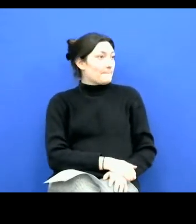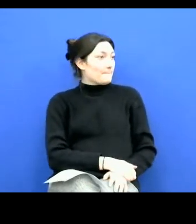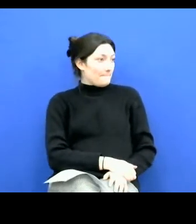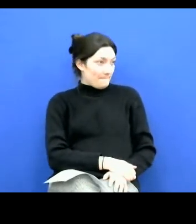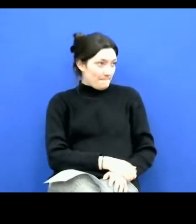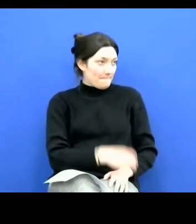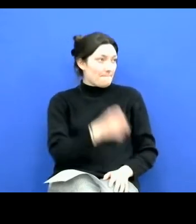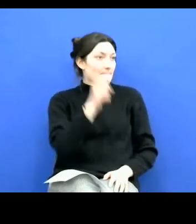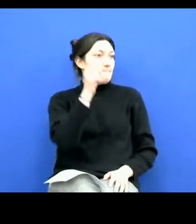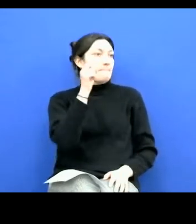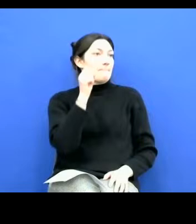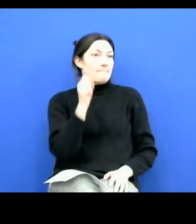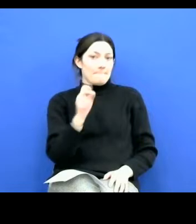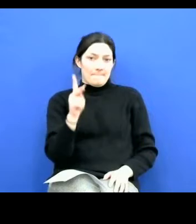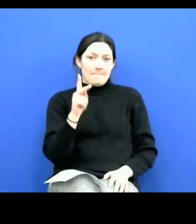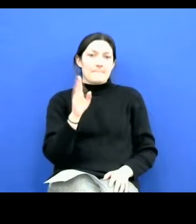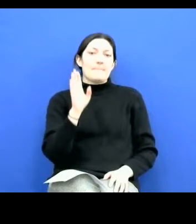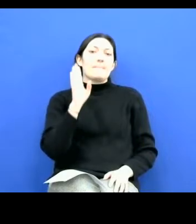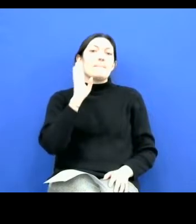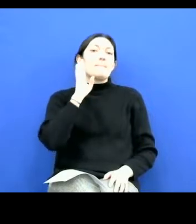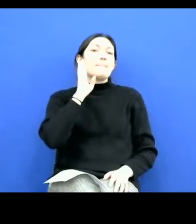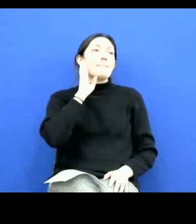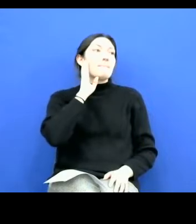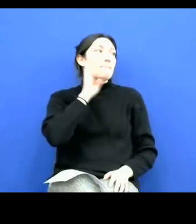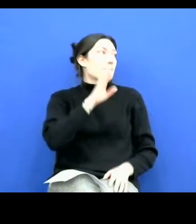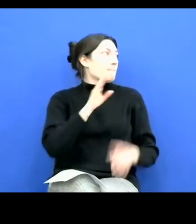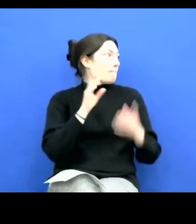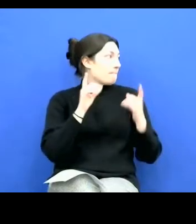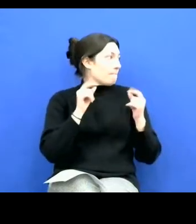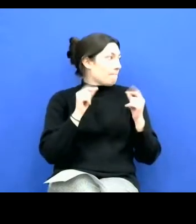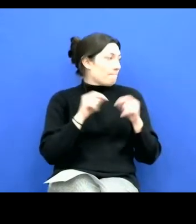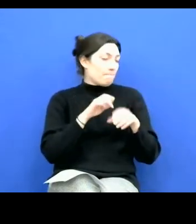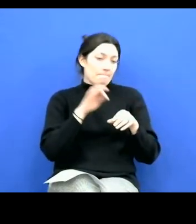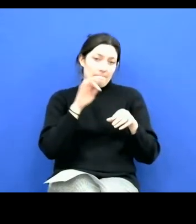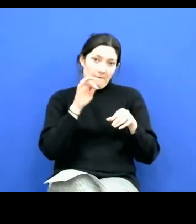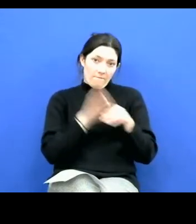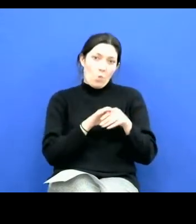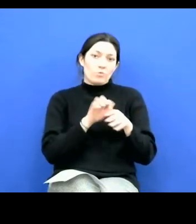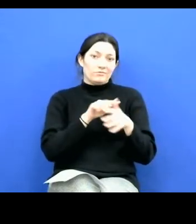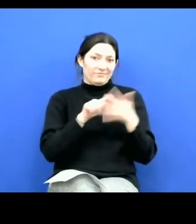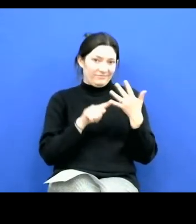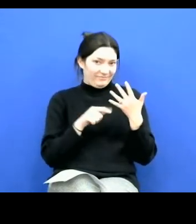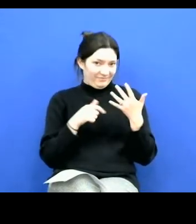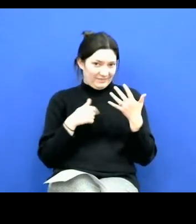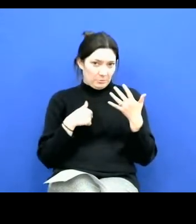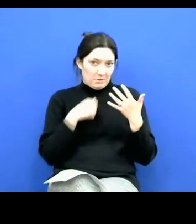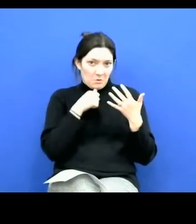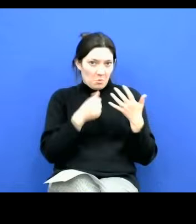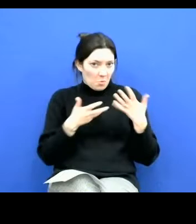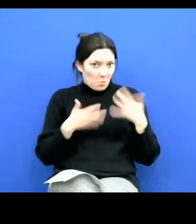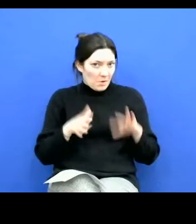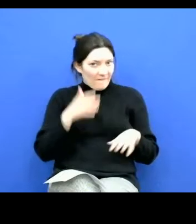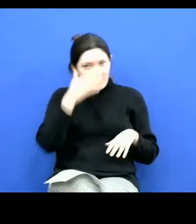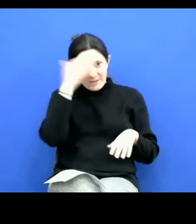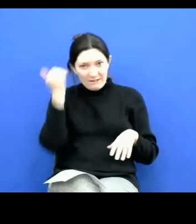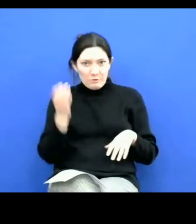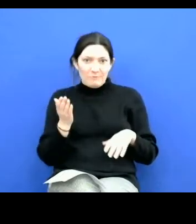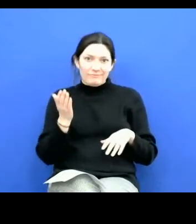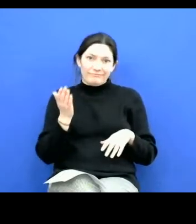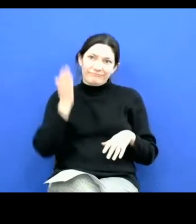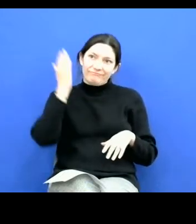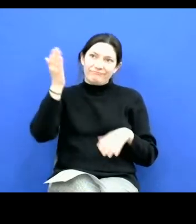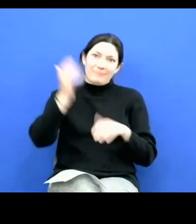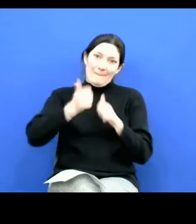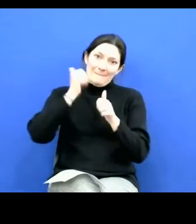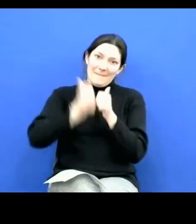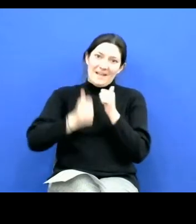Okay, so then what we'll do is we'll call the roll, so I don't forget to actually pass the resolution. We'll get a picture. After